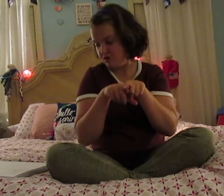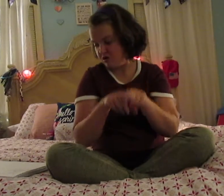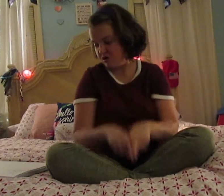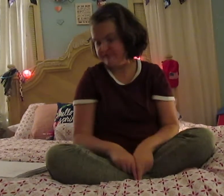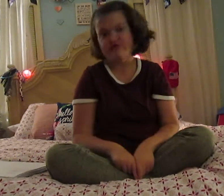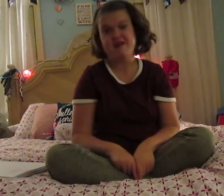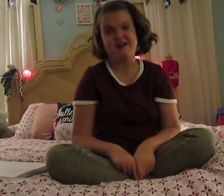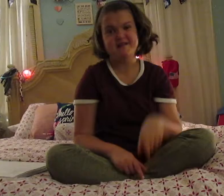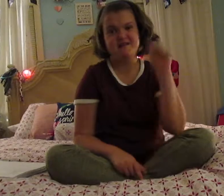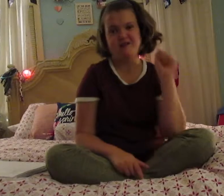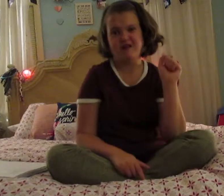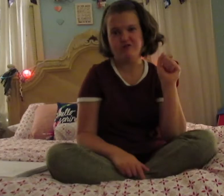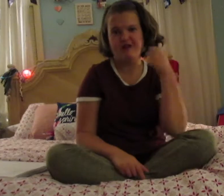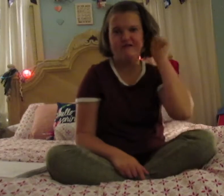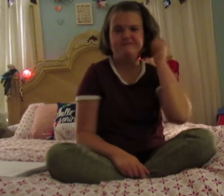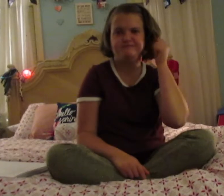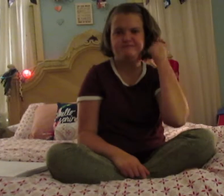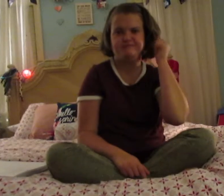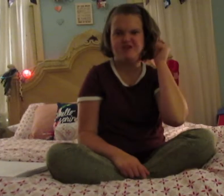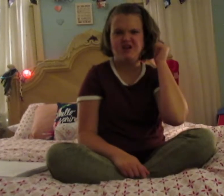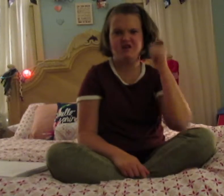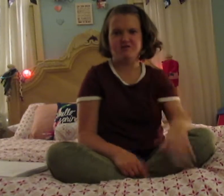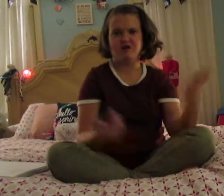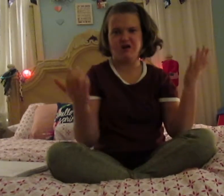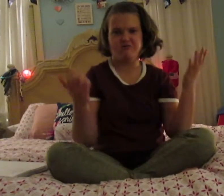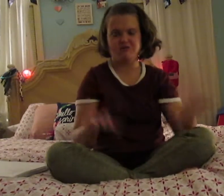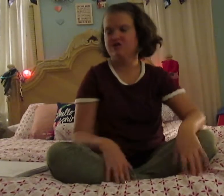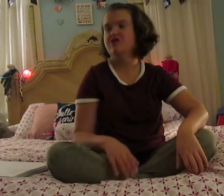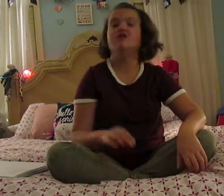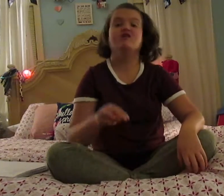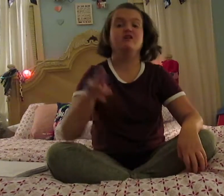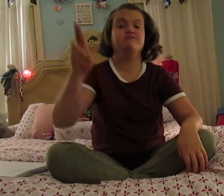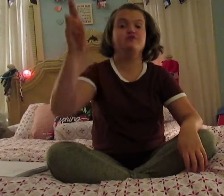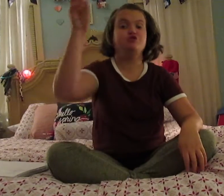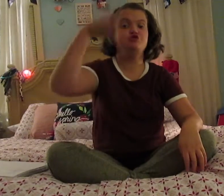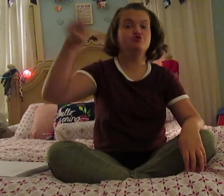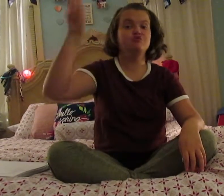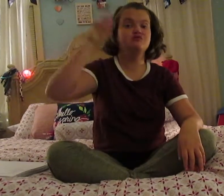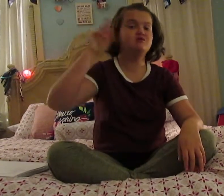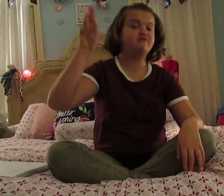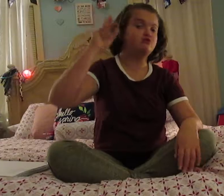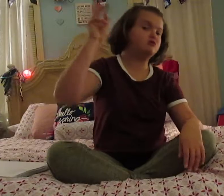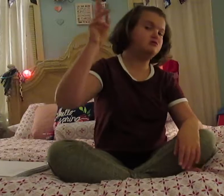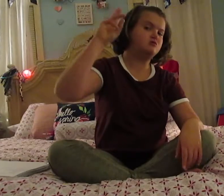for aunt, letter a aunt, U for uncle